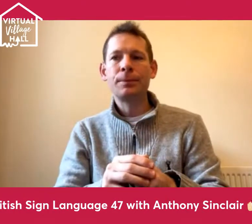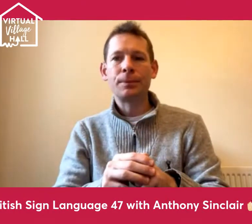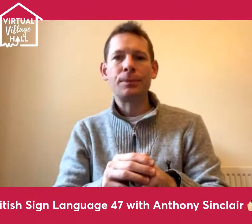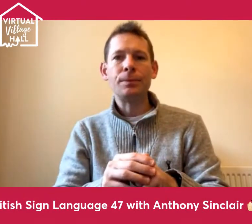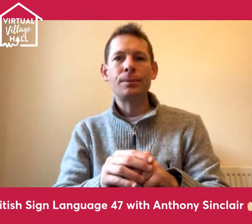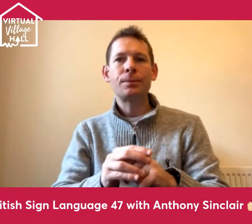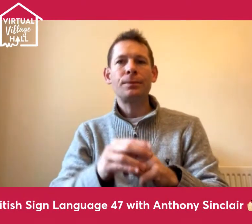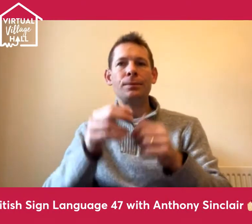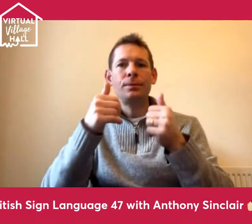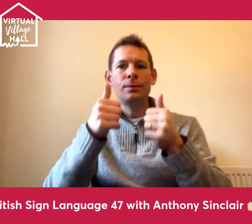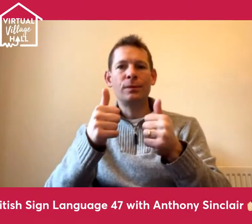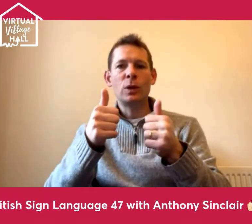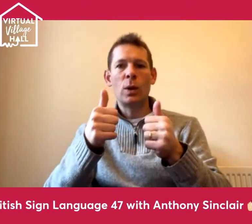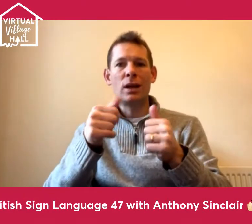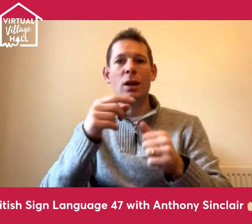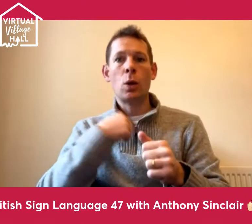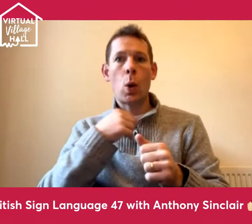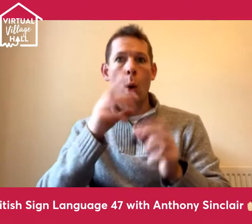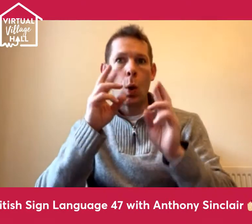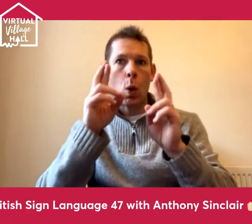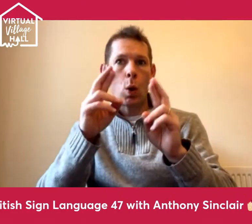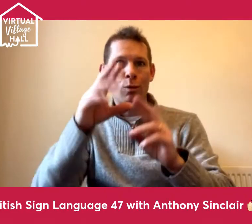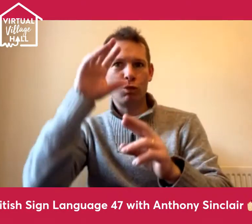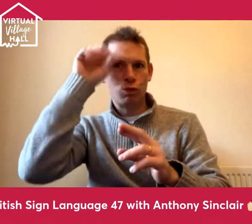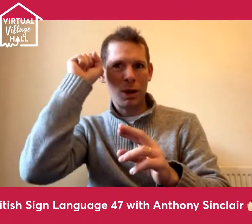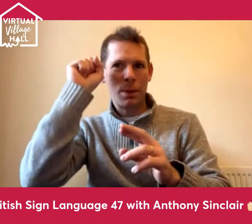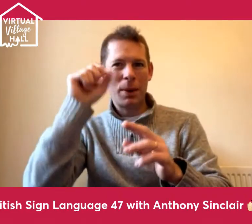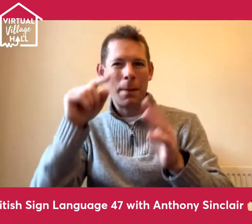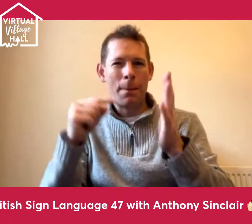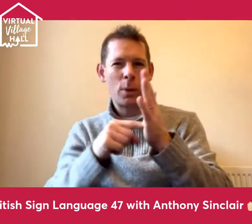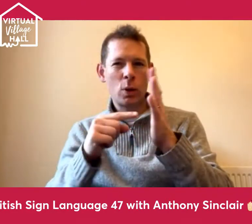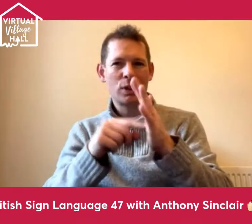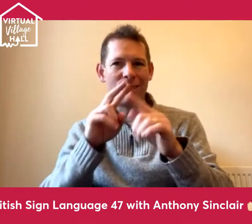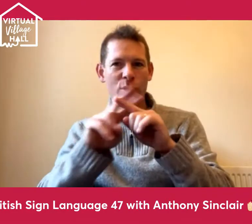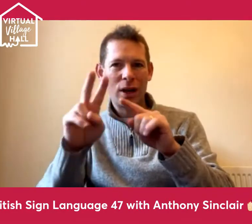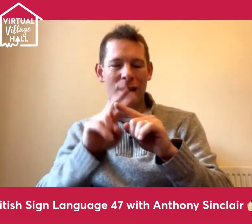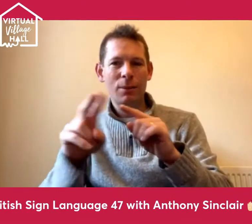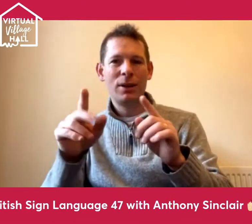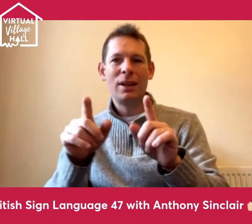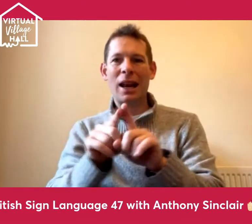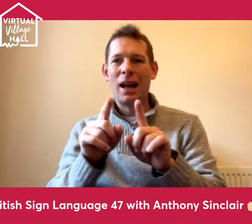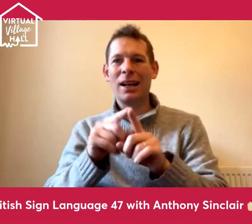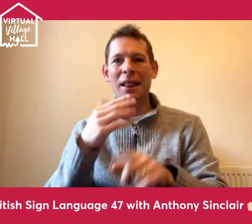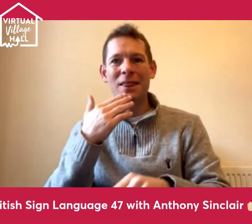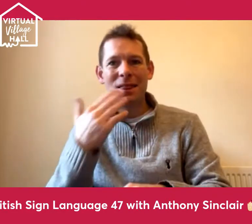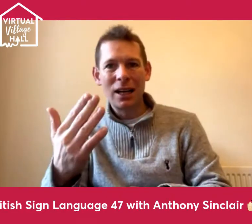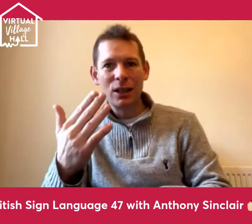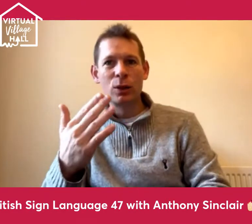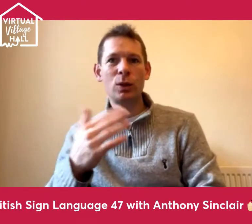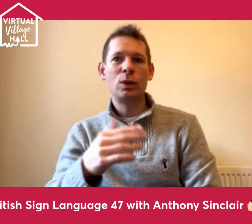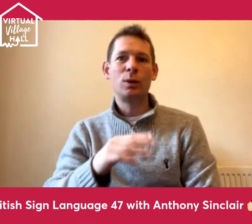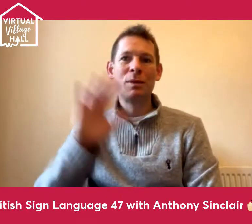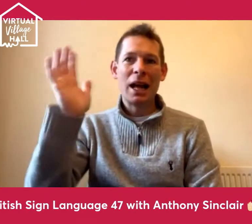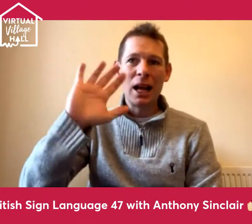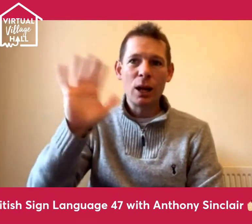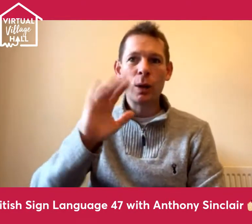vocabulary, some important words that you might need. So, hopefully, you might remember that vocabulary that we learned last week. There were words